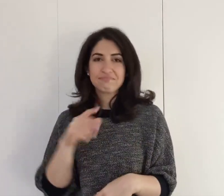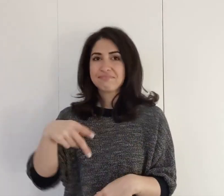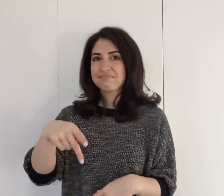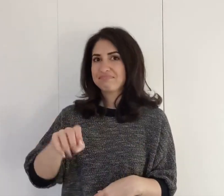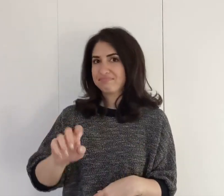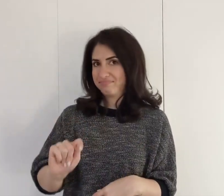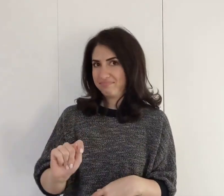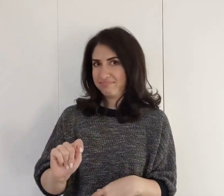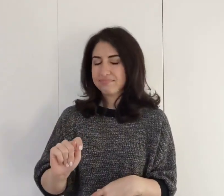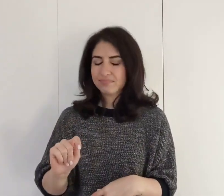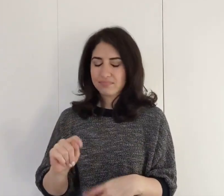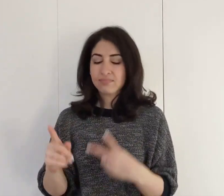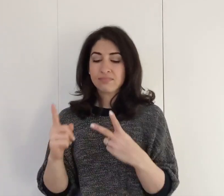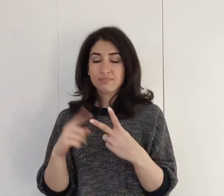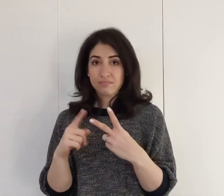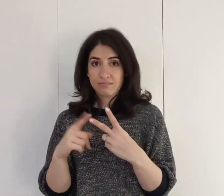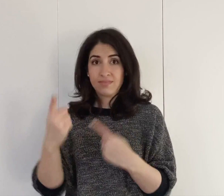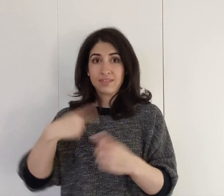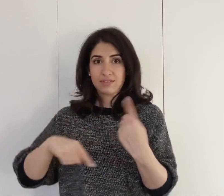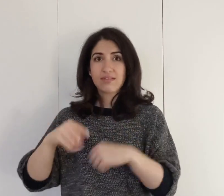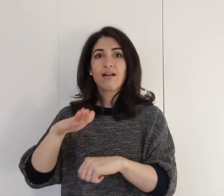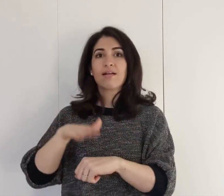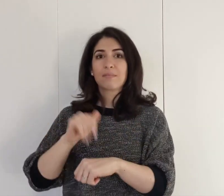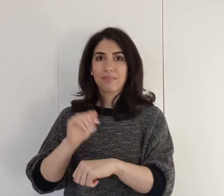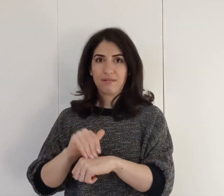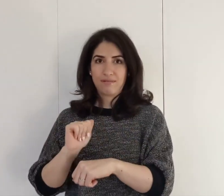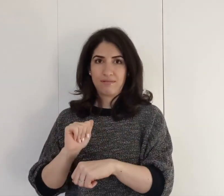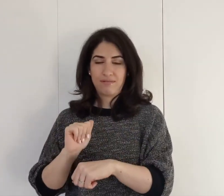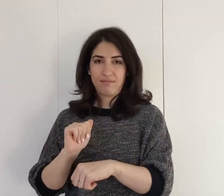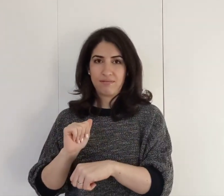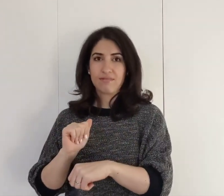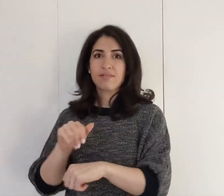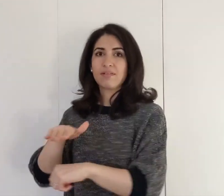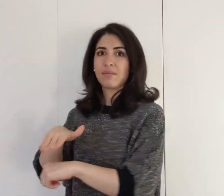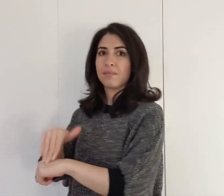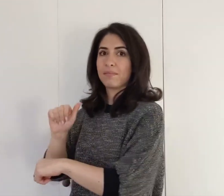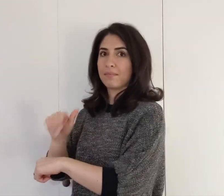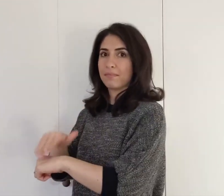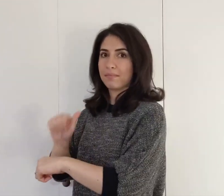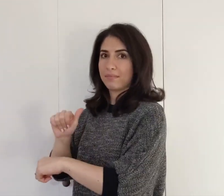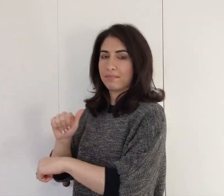that's fine, P-E-T, or the sign pet.